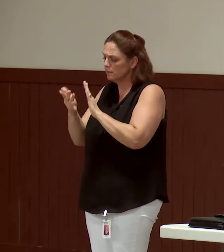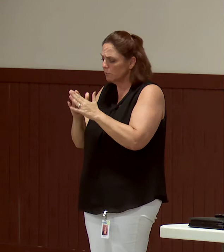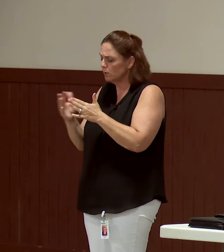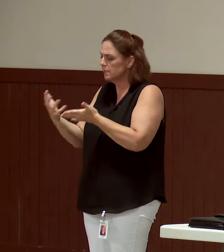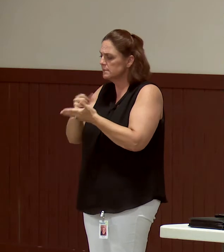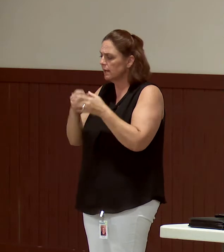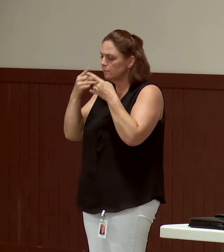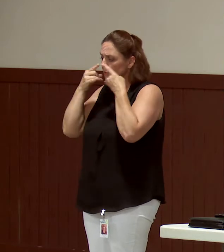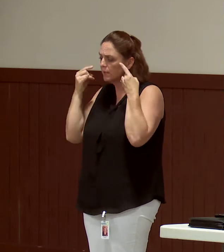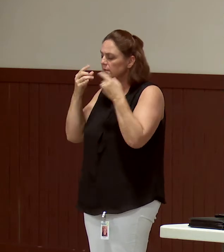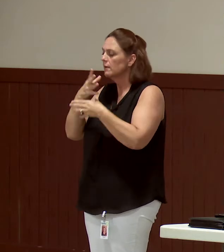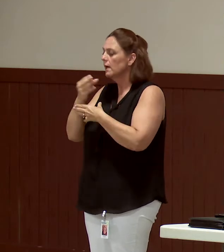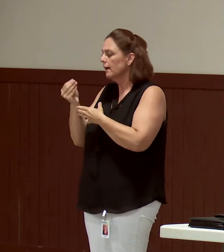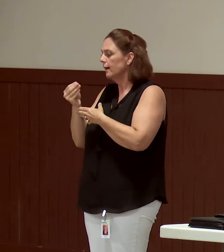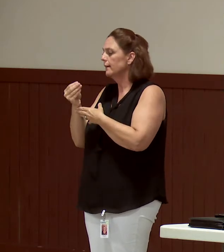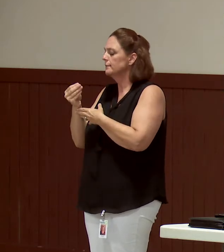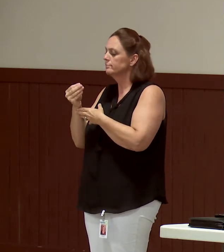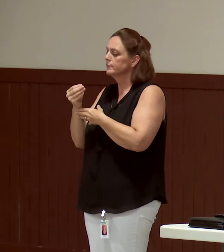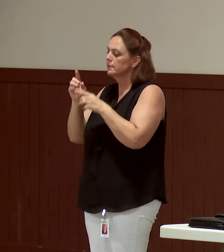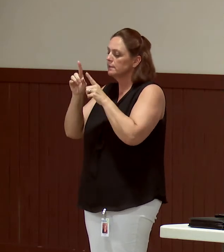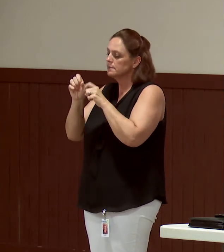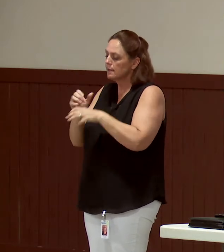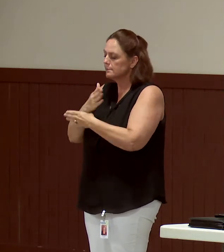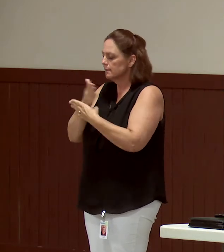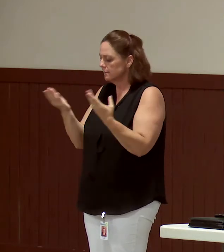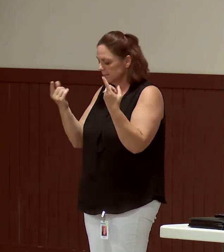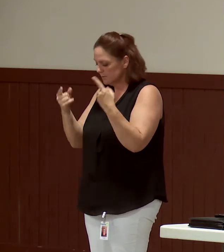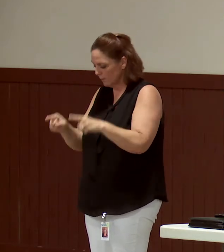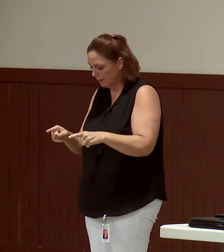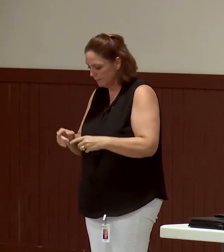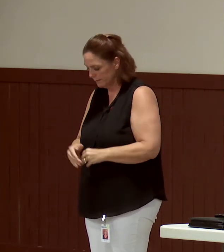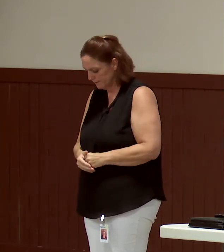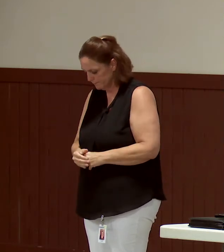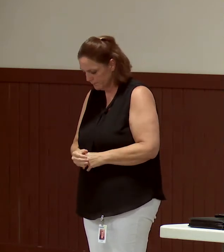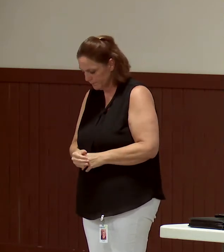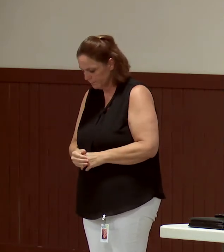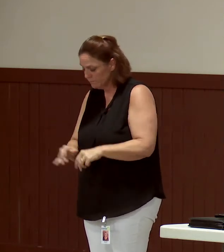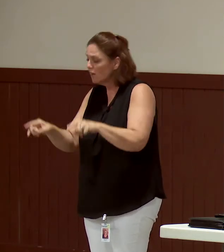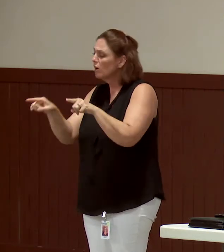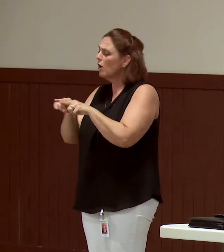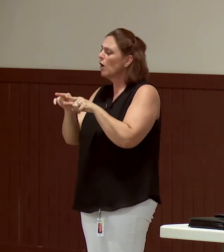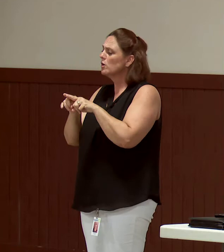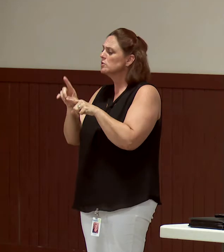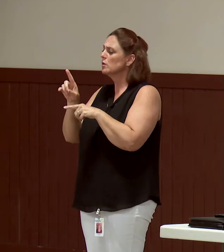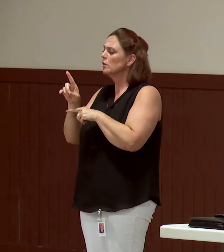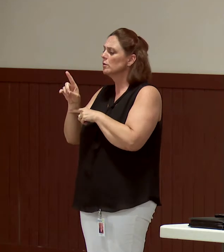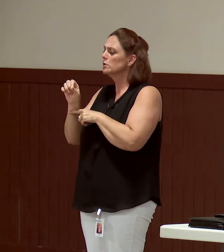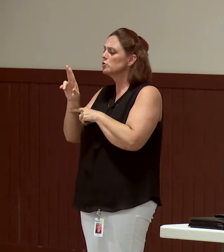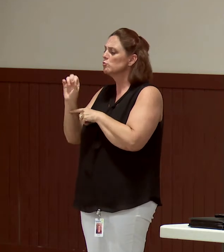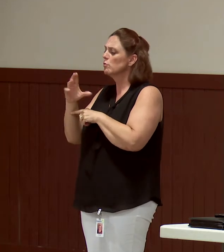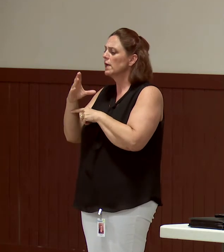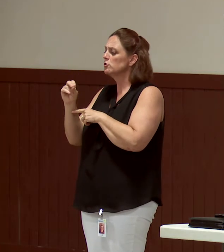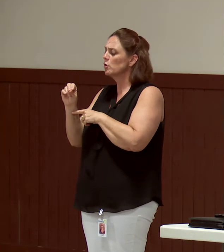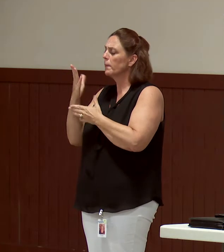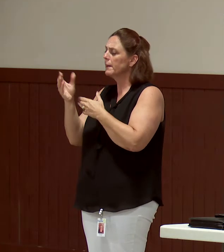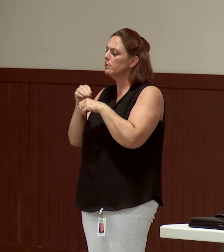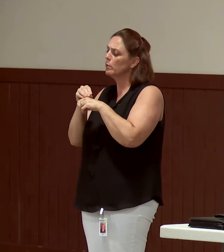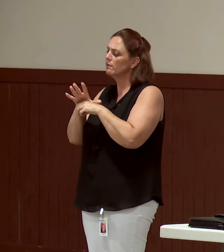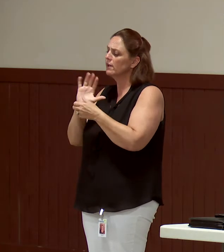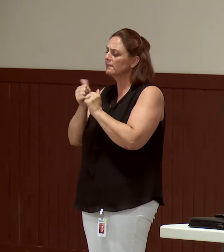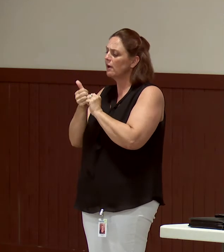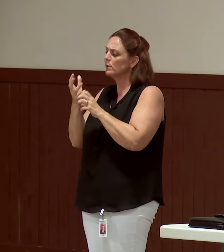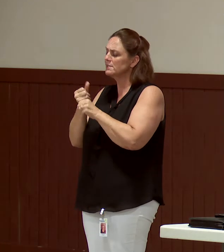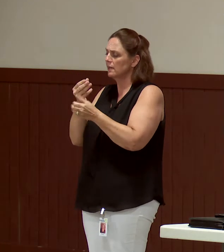And so you may have questions around how derecho might play into distribution of these funds. So